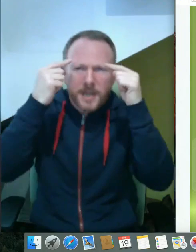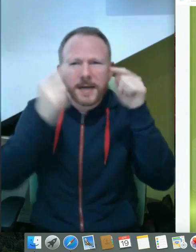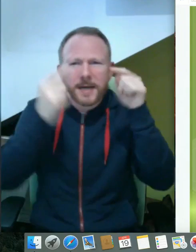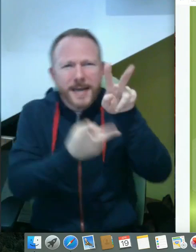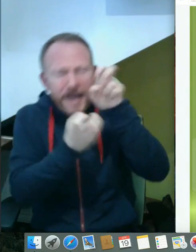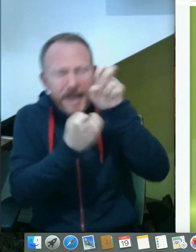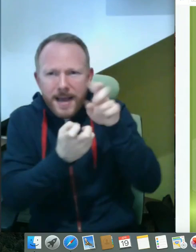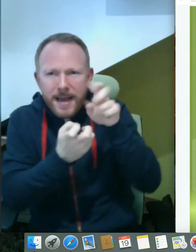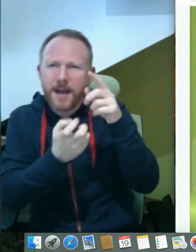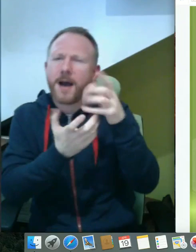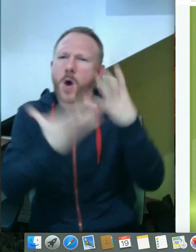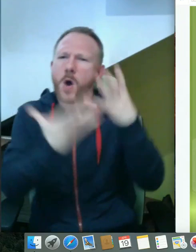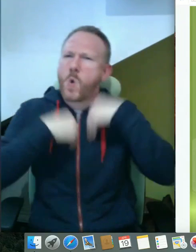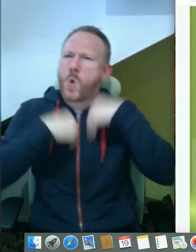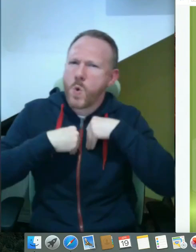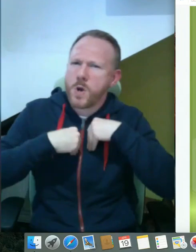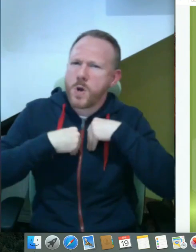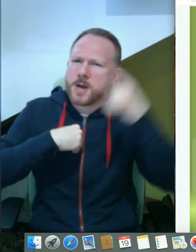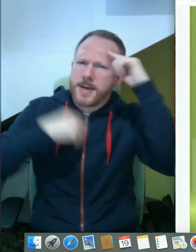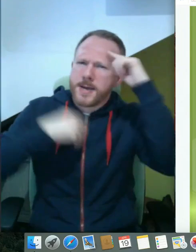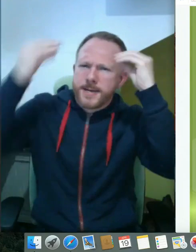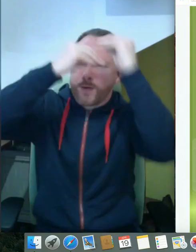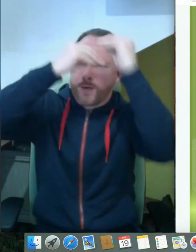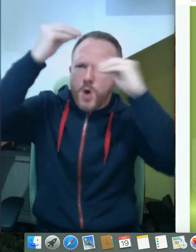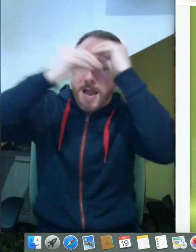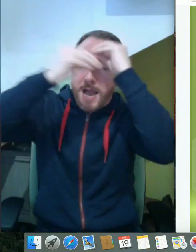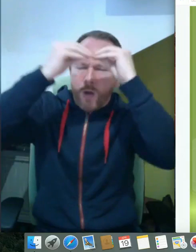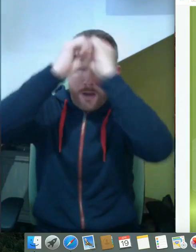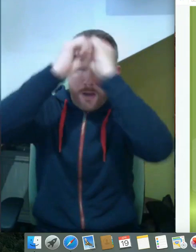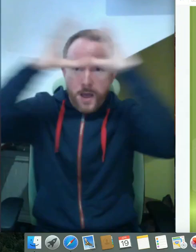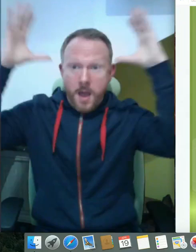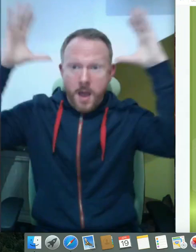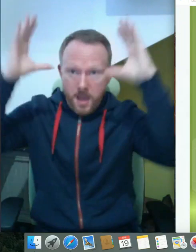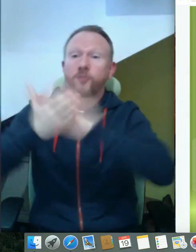finally express ideas coherently in another language.